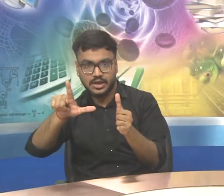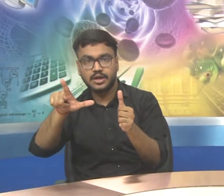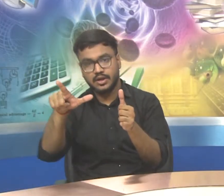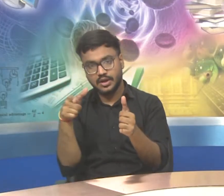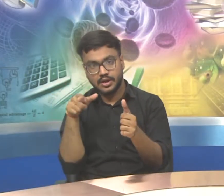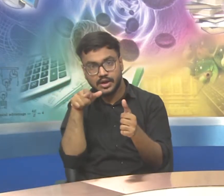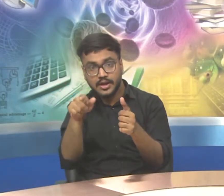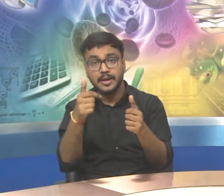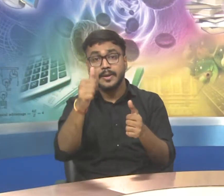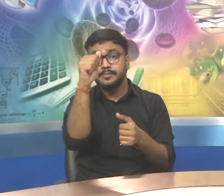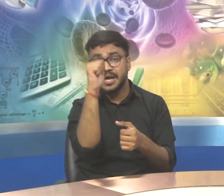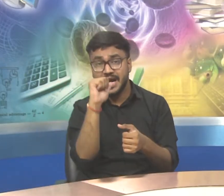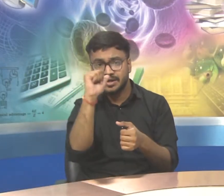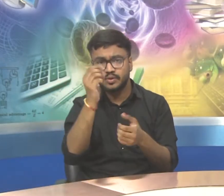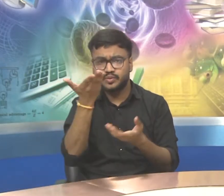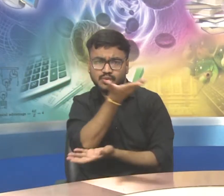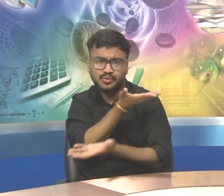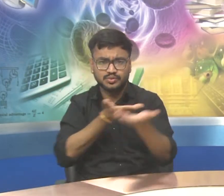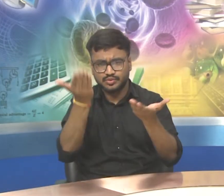NaCl, in water